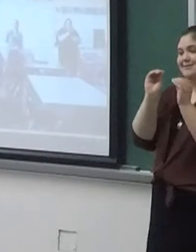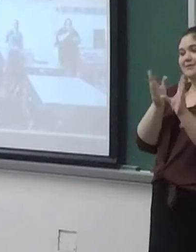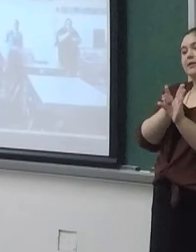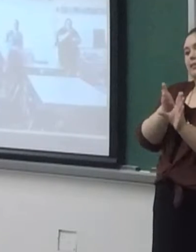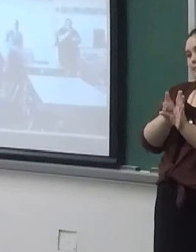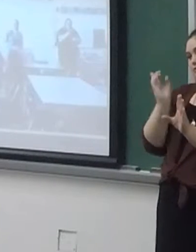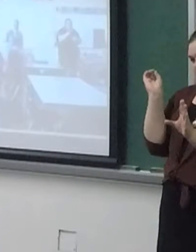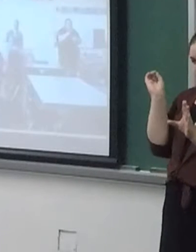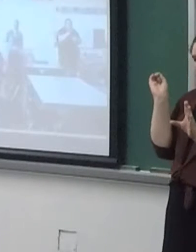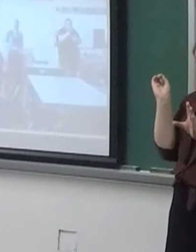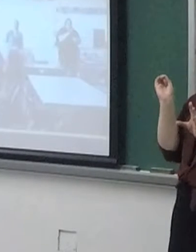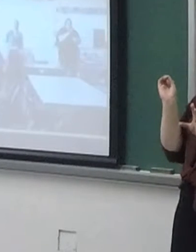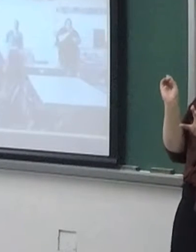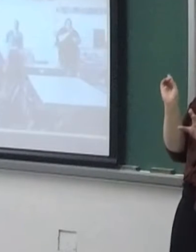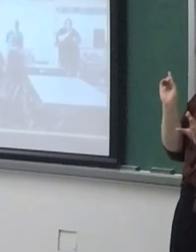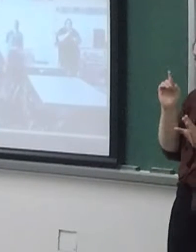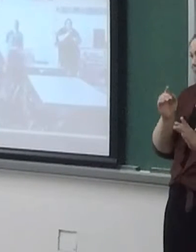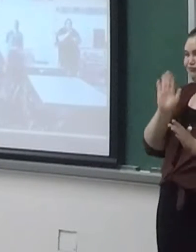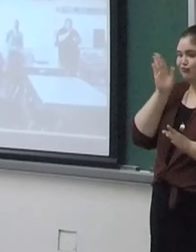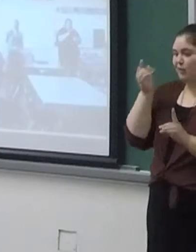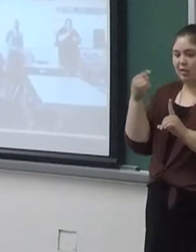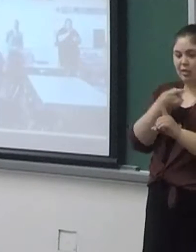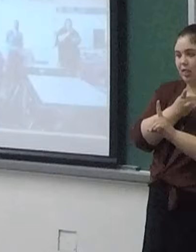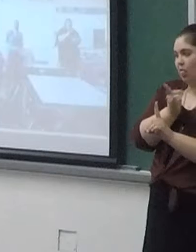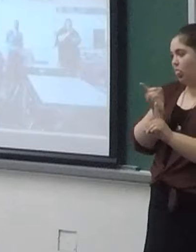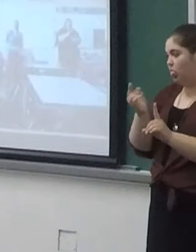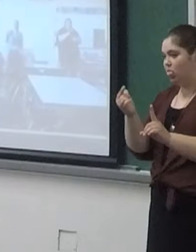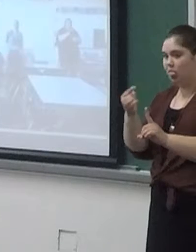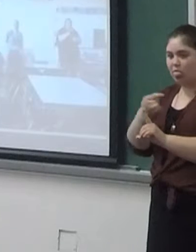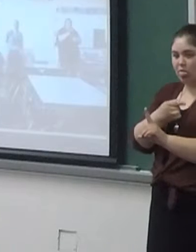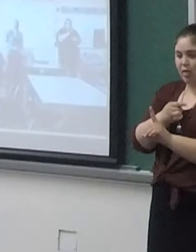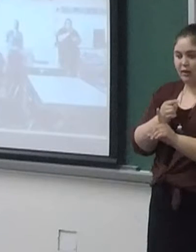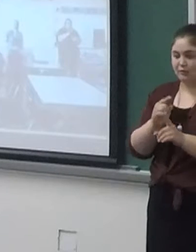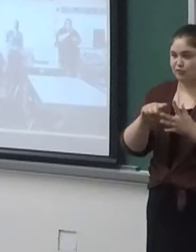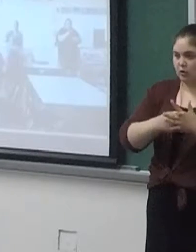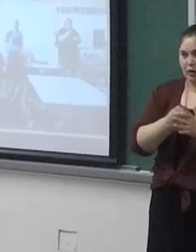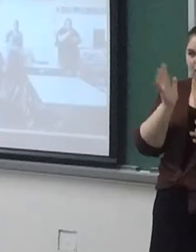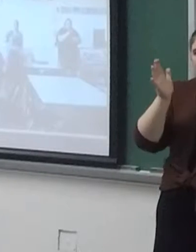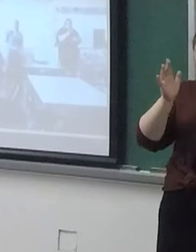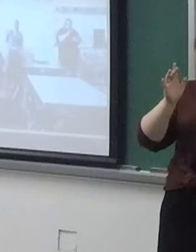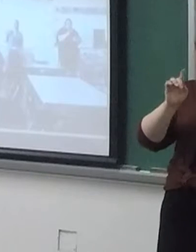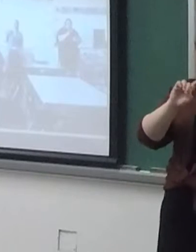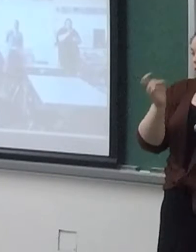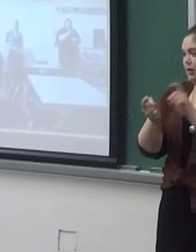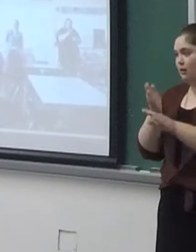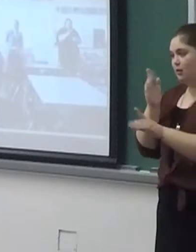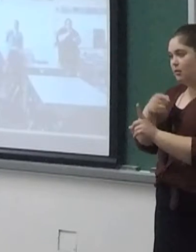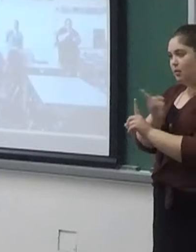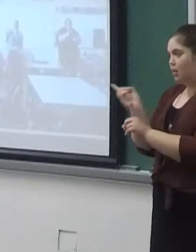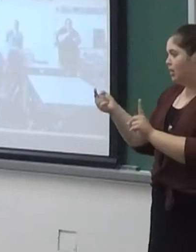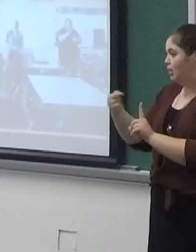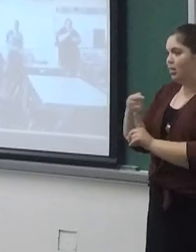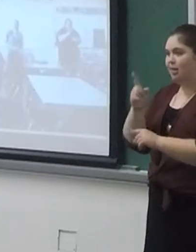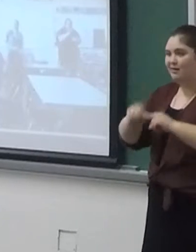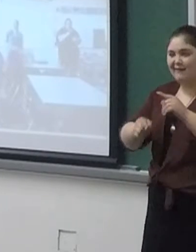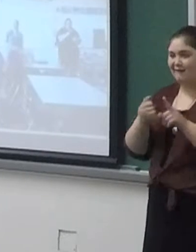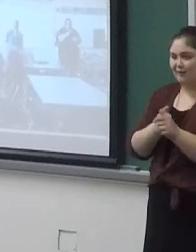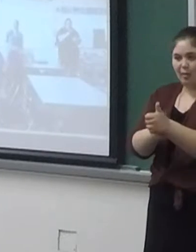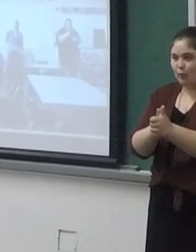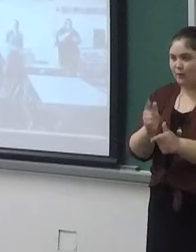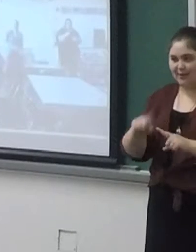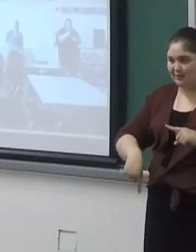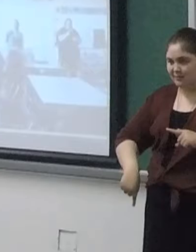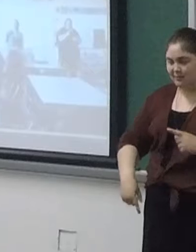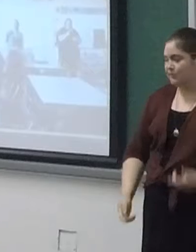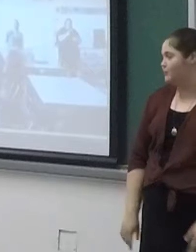psychology, but she will go off on a dime, like turn around and then completely change the subject, and it's kind of hard to follow, so it's a good challenge.